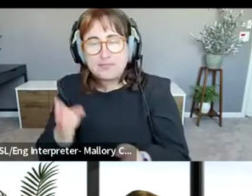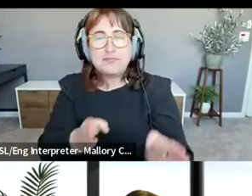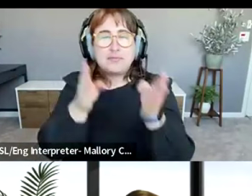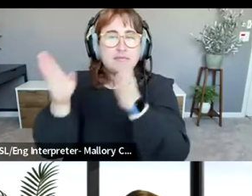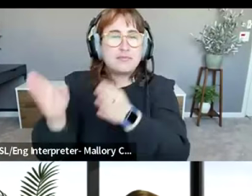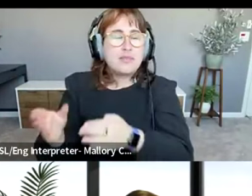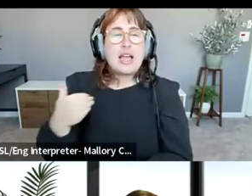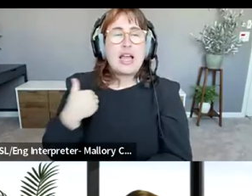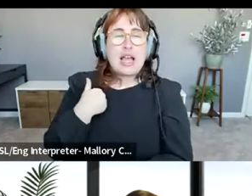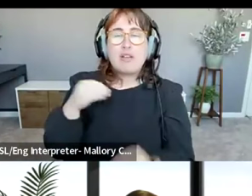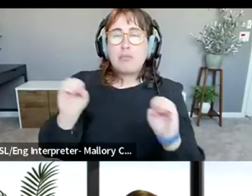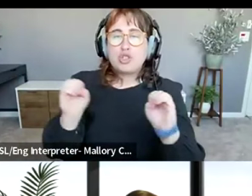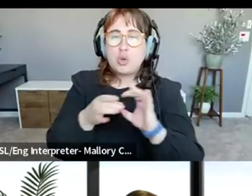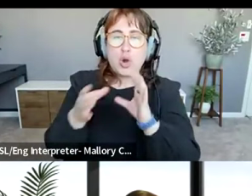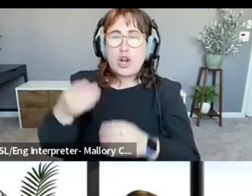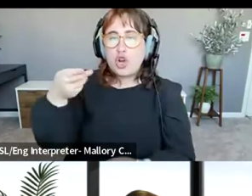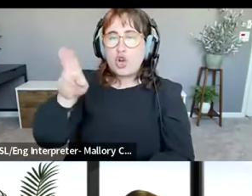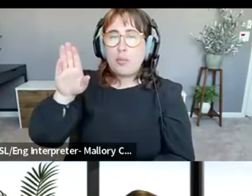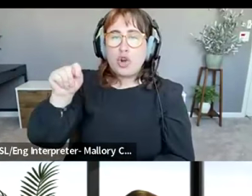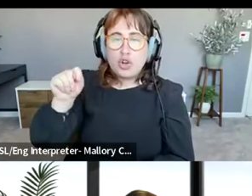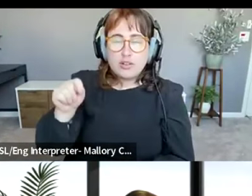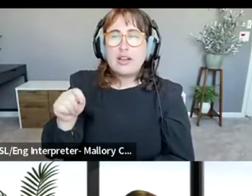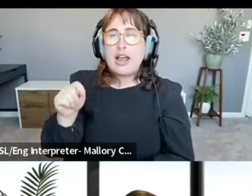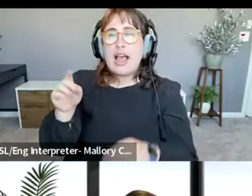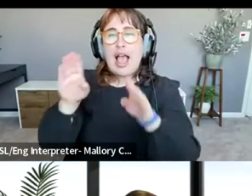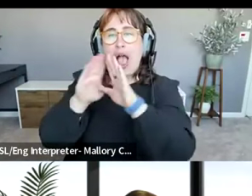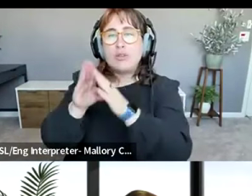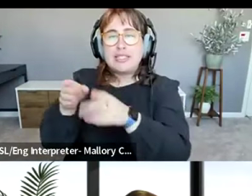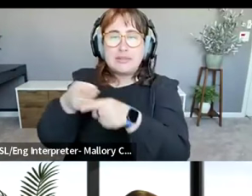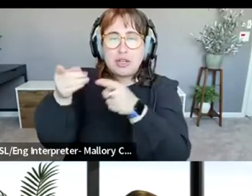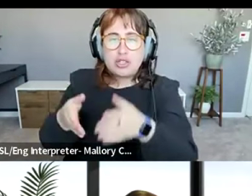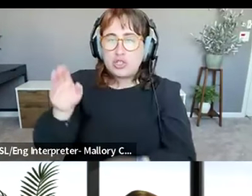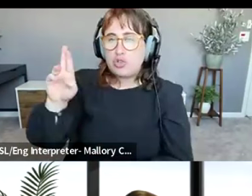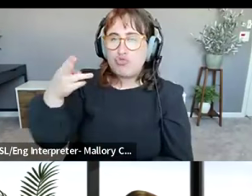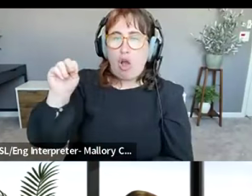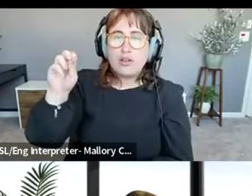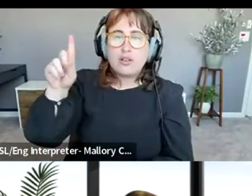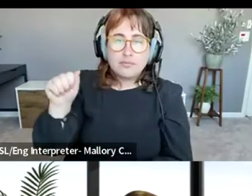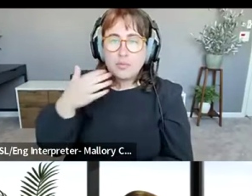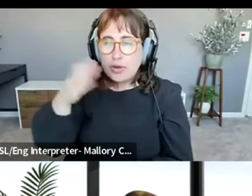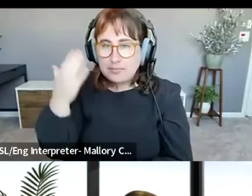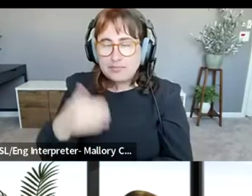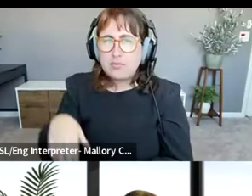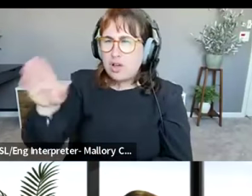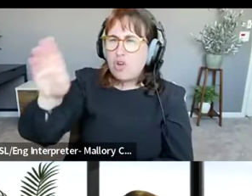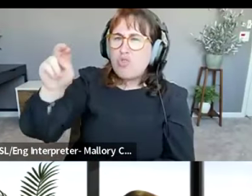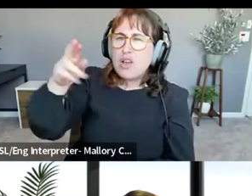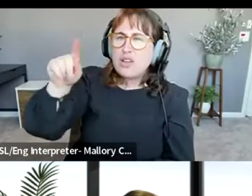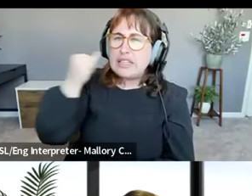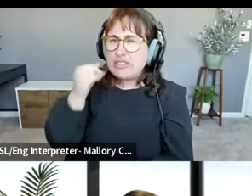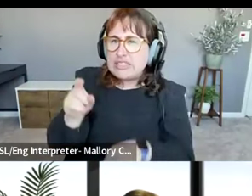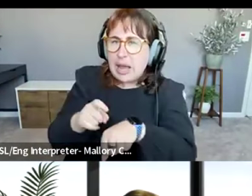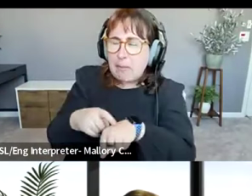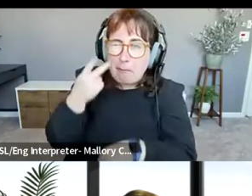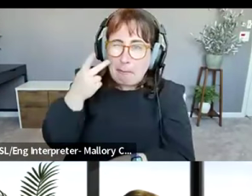also have our emergency coordinator, Hubert, on, and our housing specialist, Rhonda. So good morning. Rhonda, if we have time, we shall